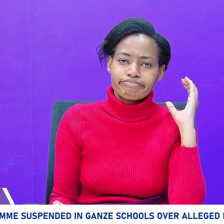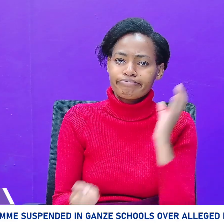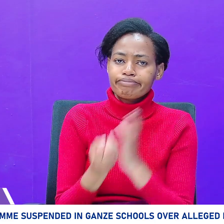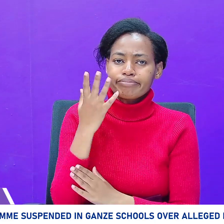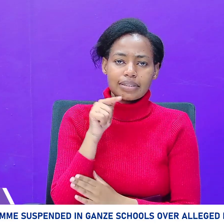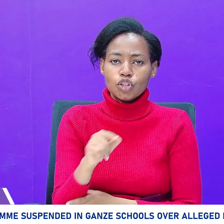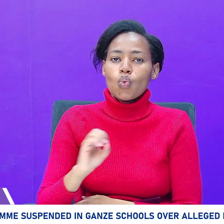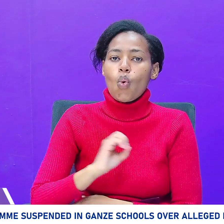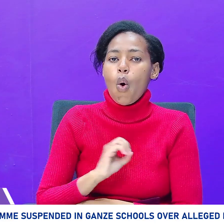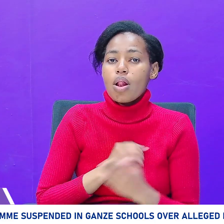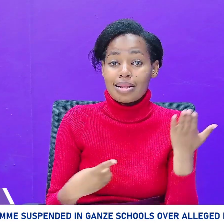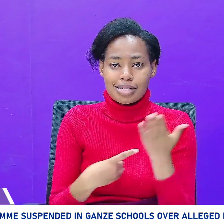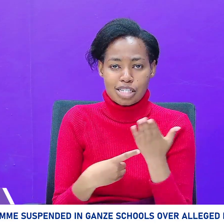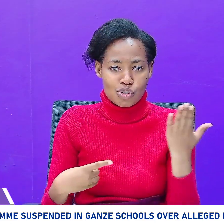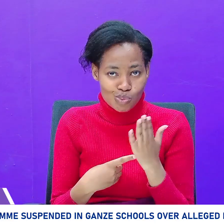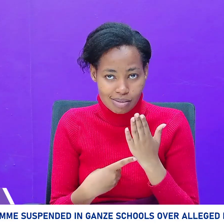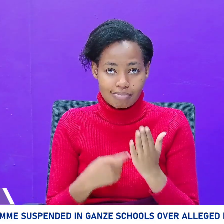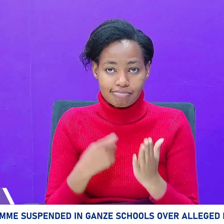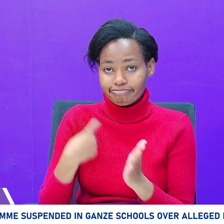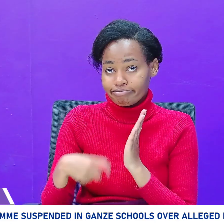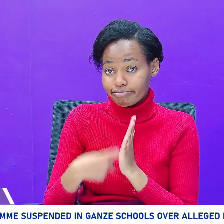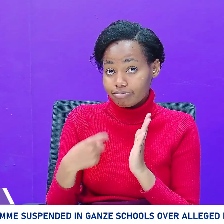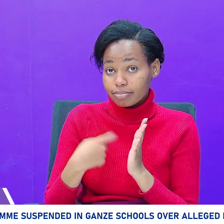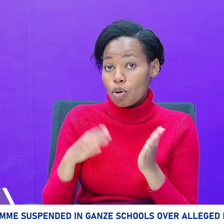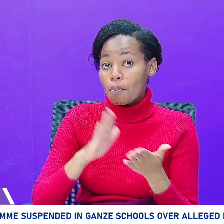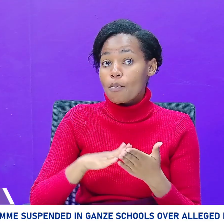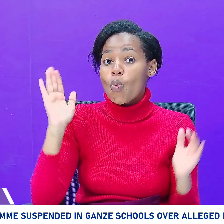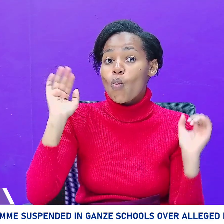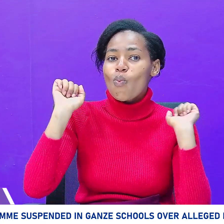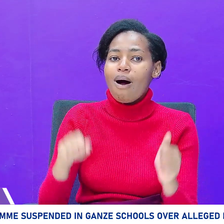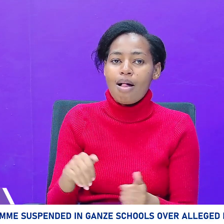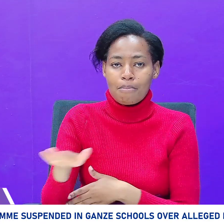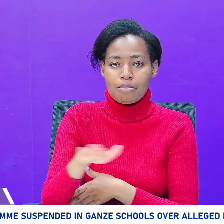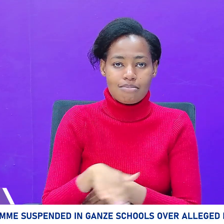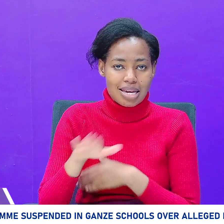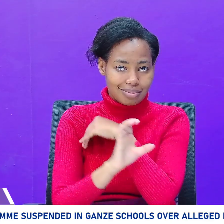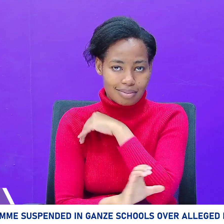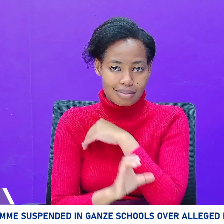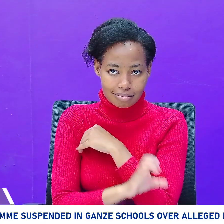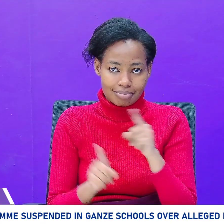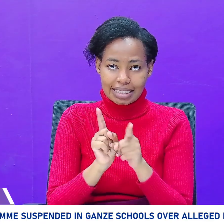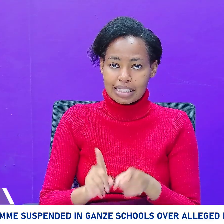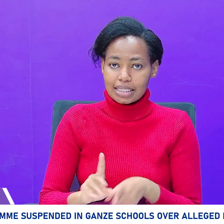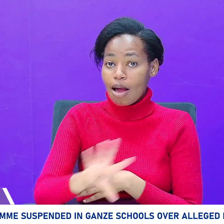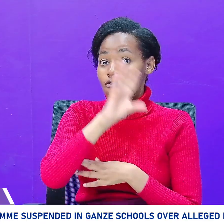Kenya is preparing to launch its own digital coin in a move that could place the country at the forefront